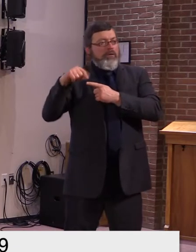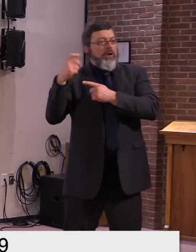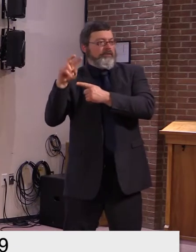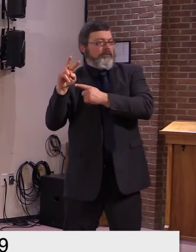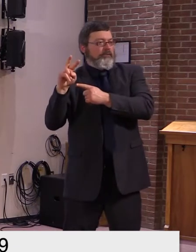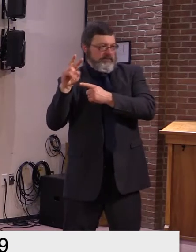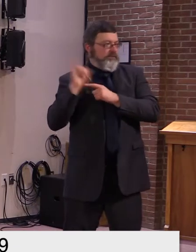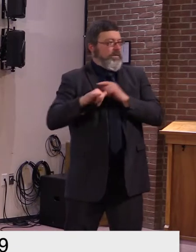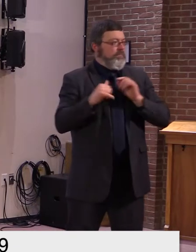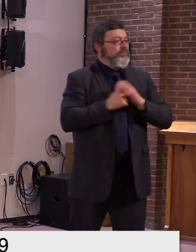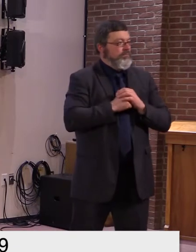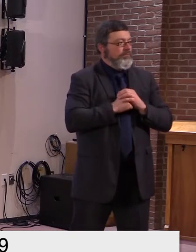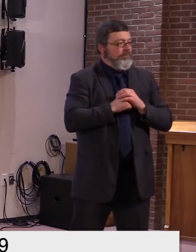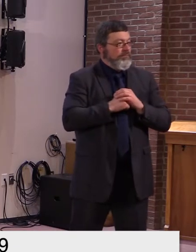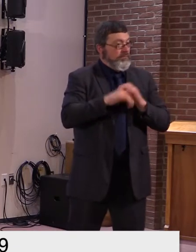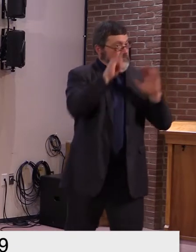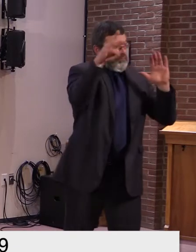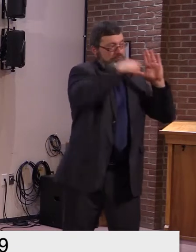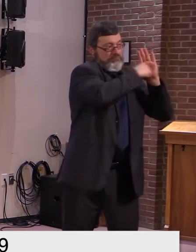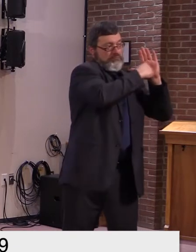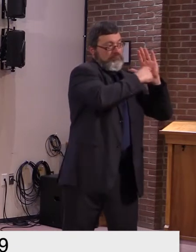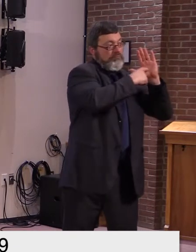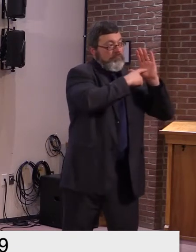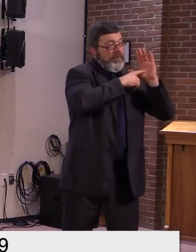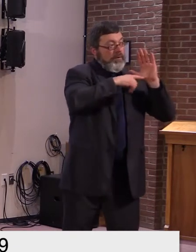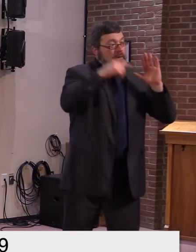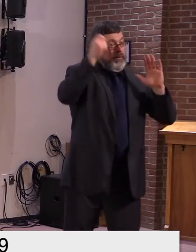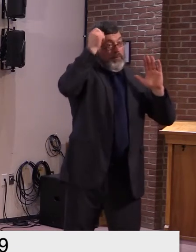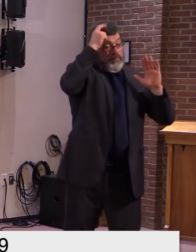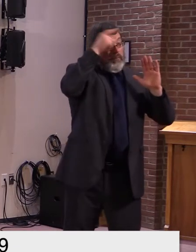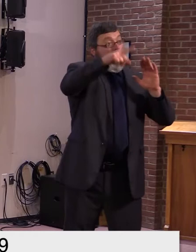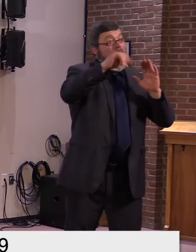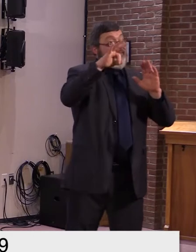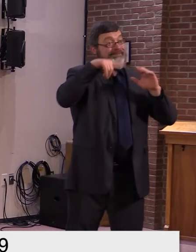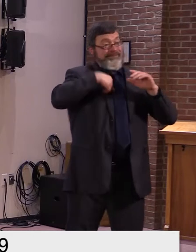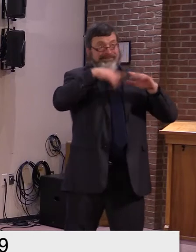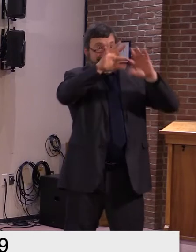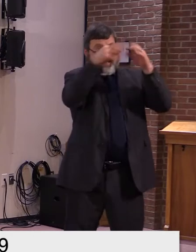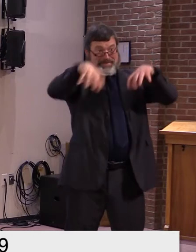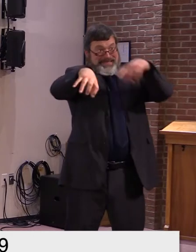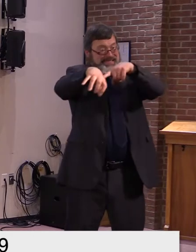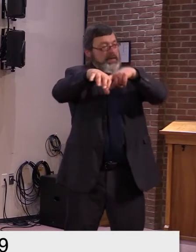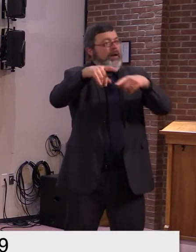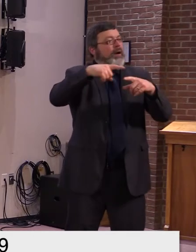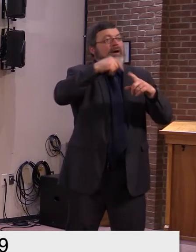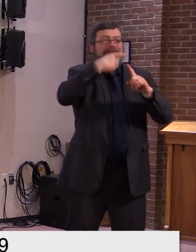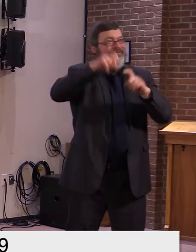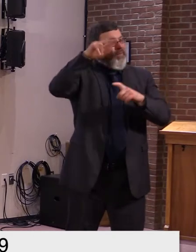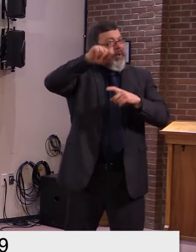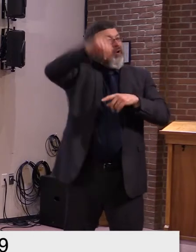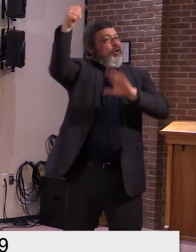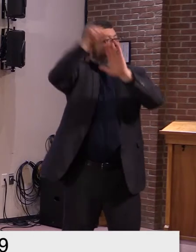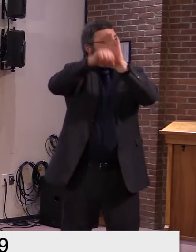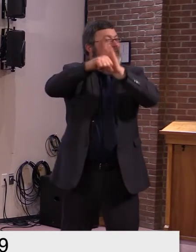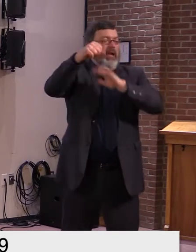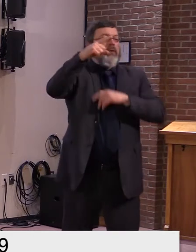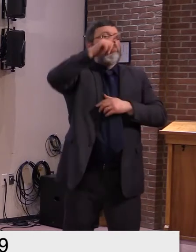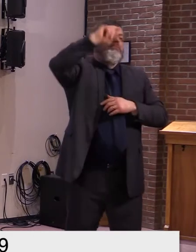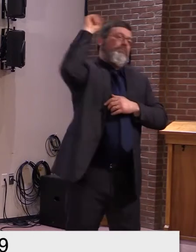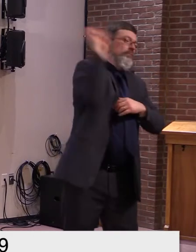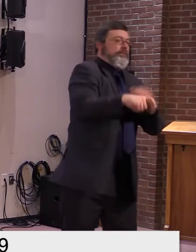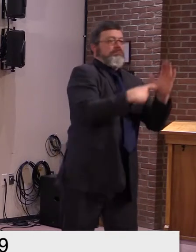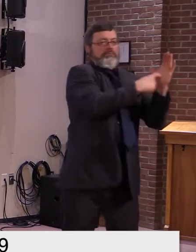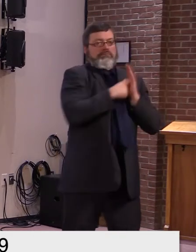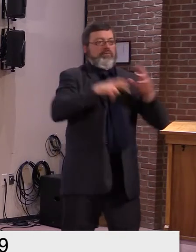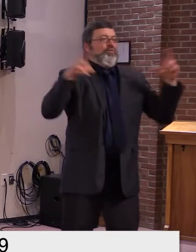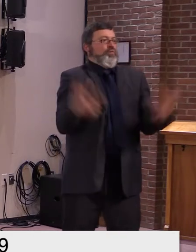get a test, or quarantine for 14 days. Again, our travel policy has not changed, so